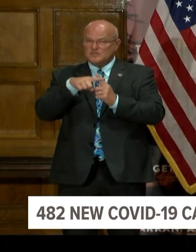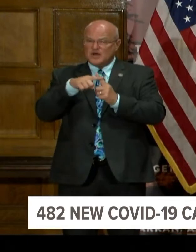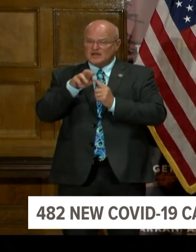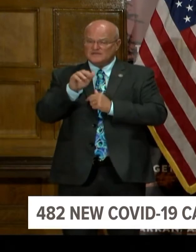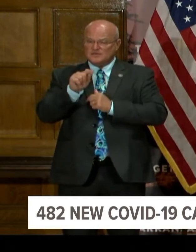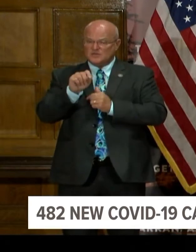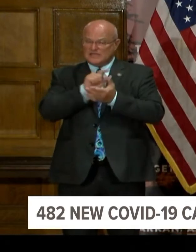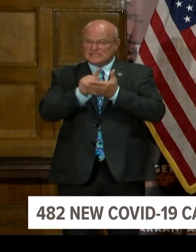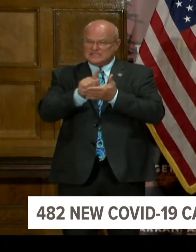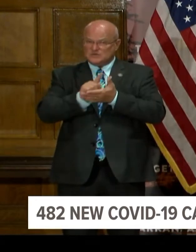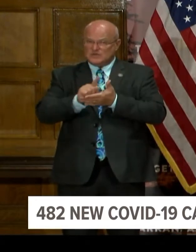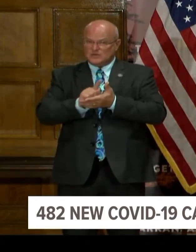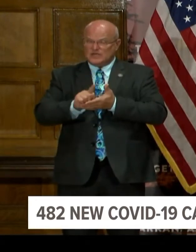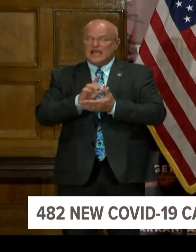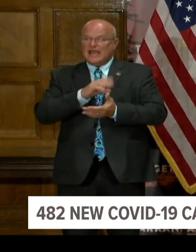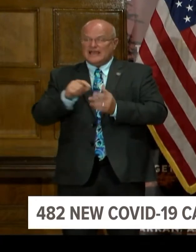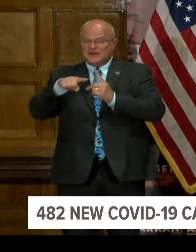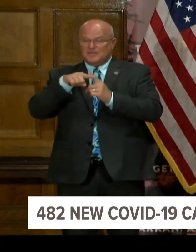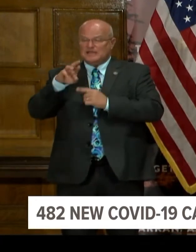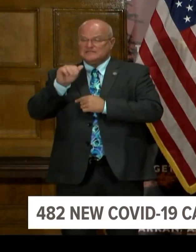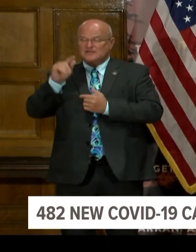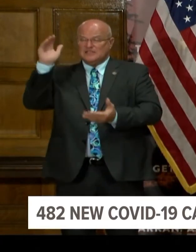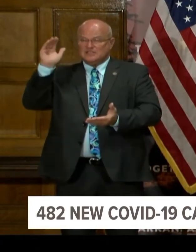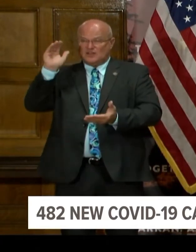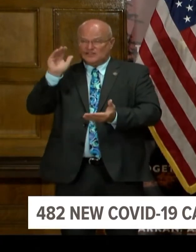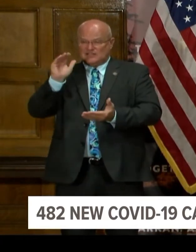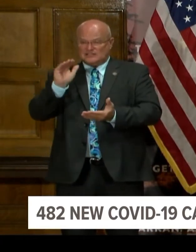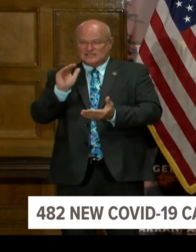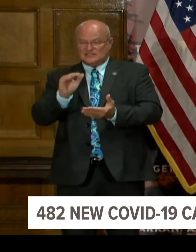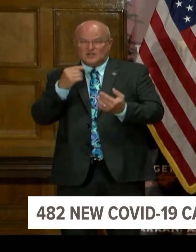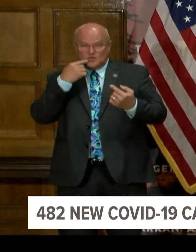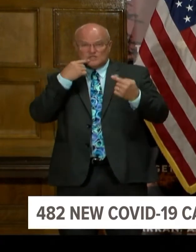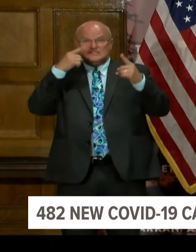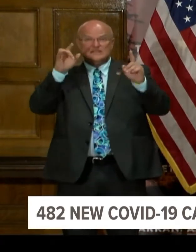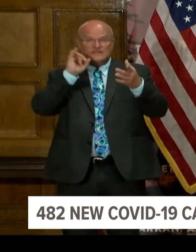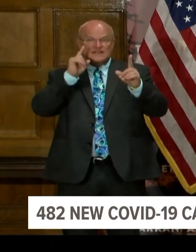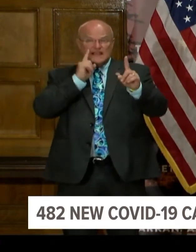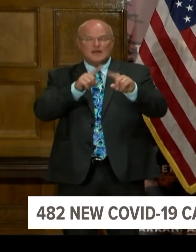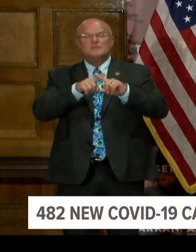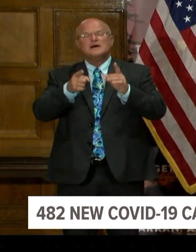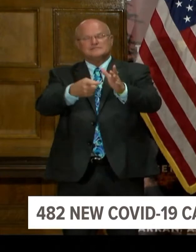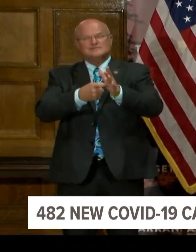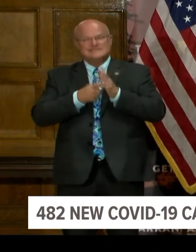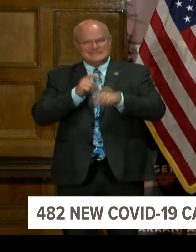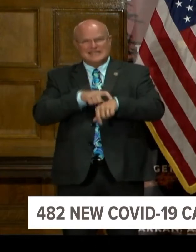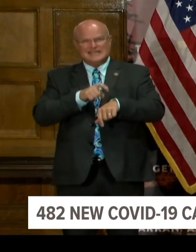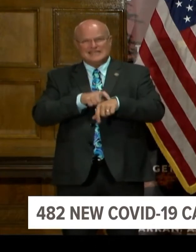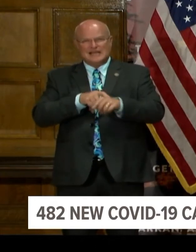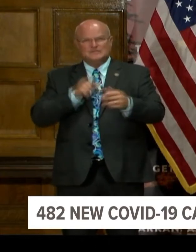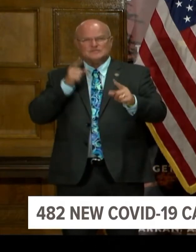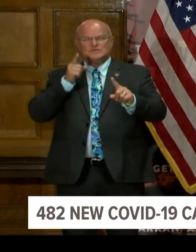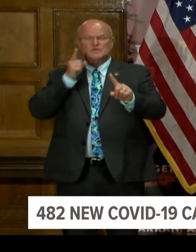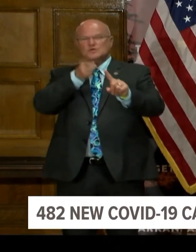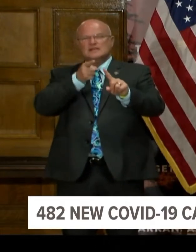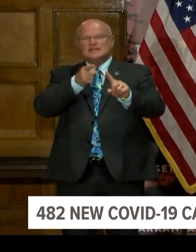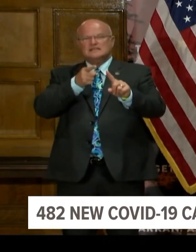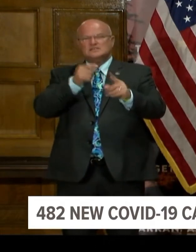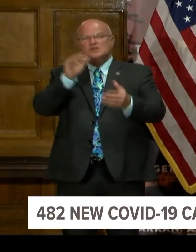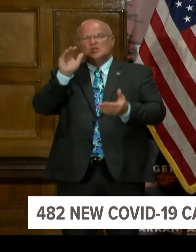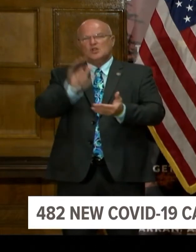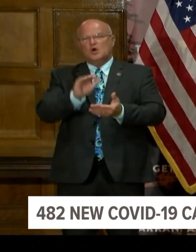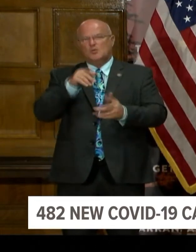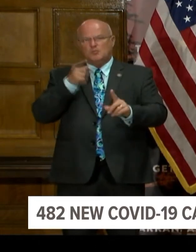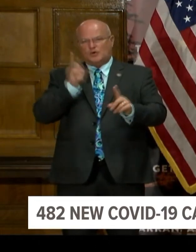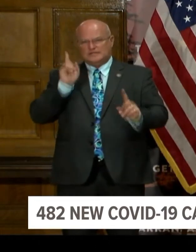rate each week, and it has been decreasing. So we're achieving that goal, but it will take time to reach a definite low